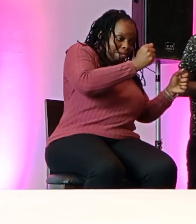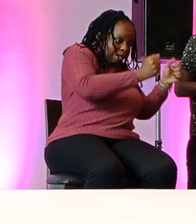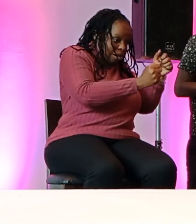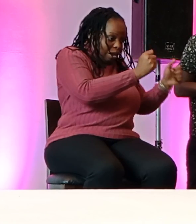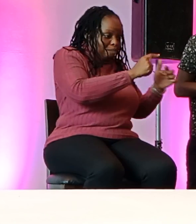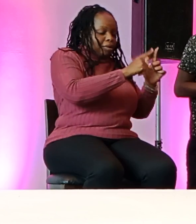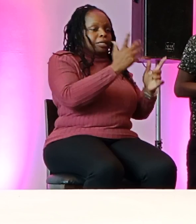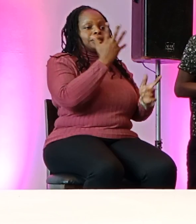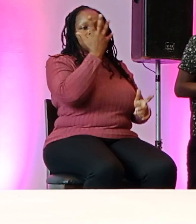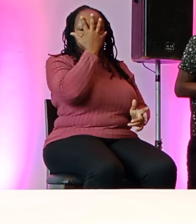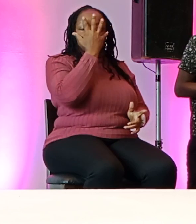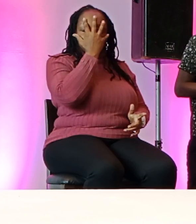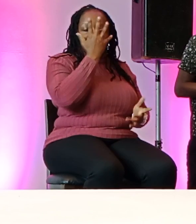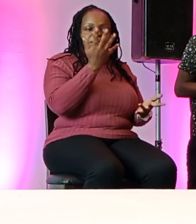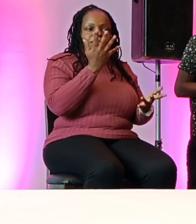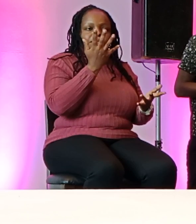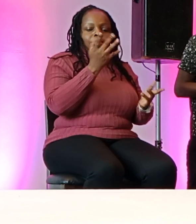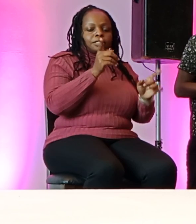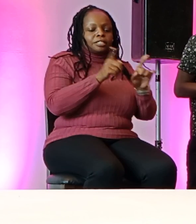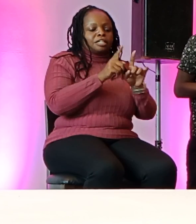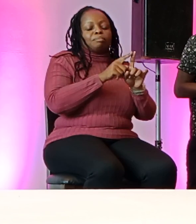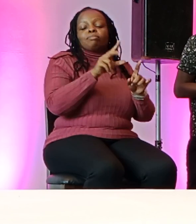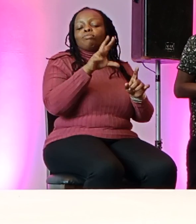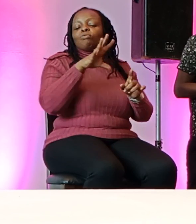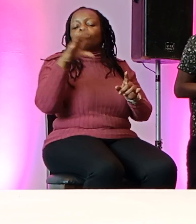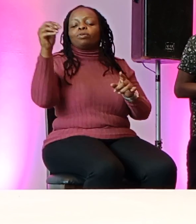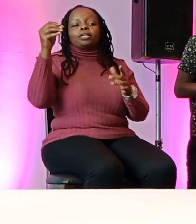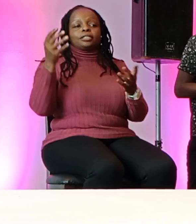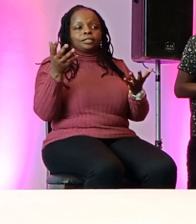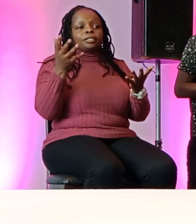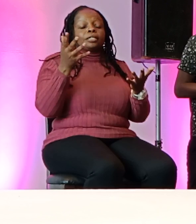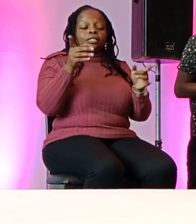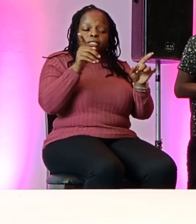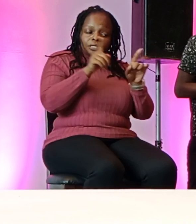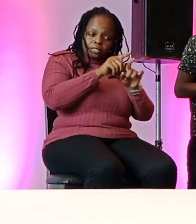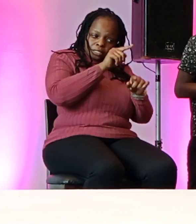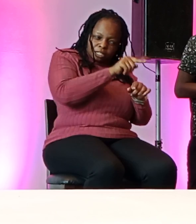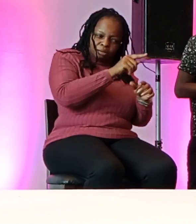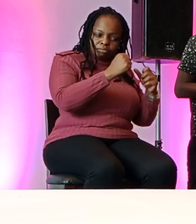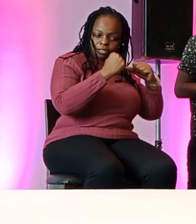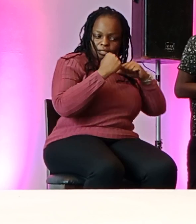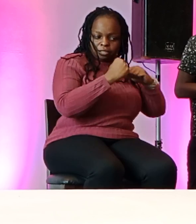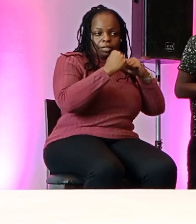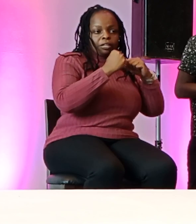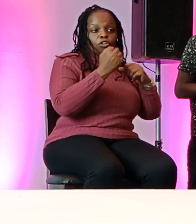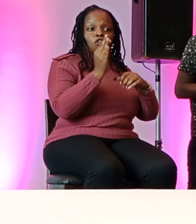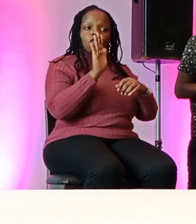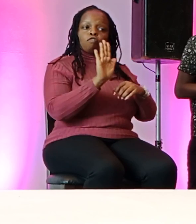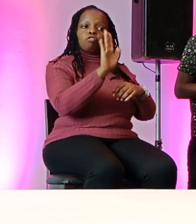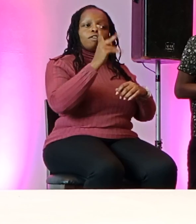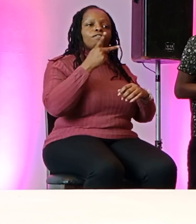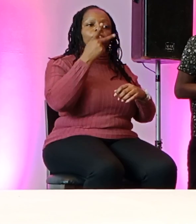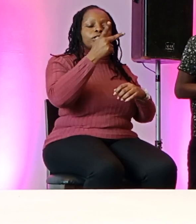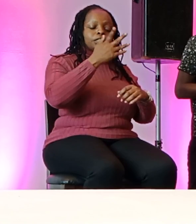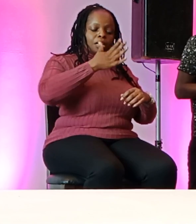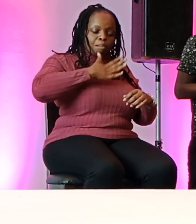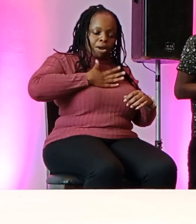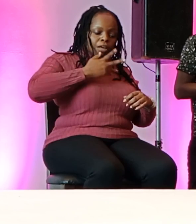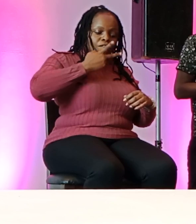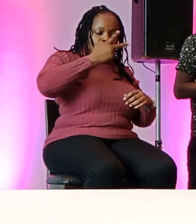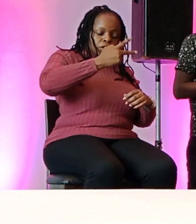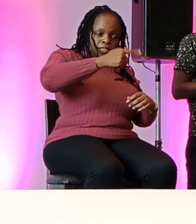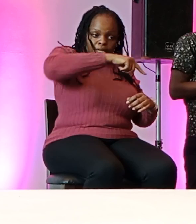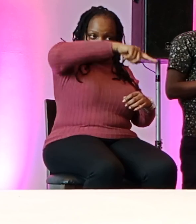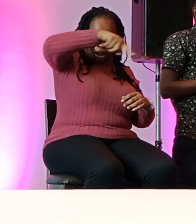got embarrassed and they walked off. Such is the strength of your voice, my voice,